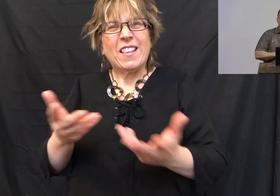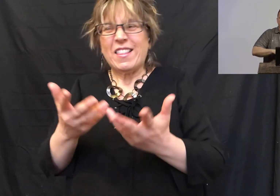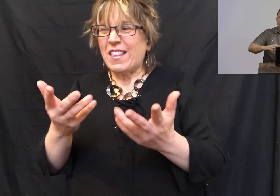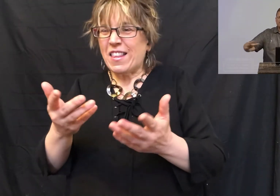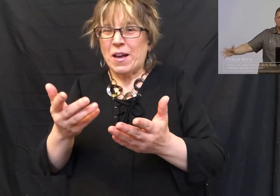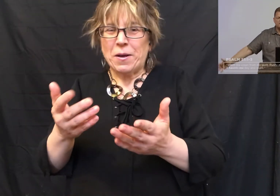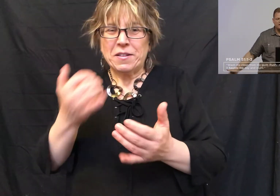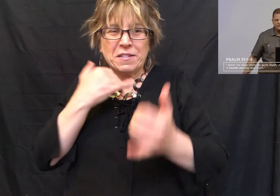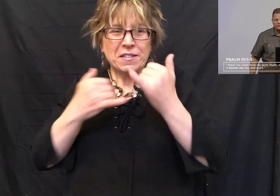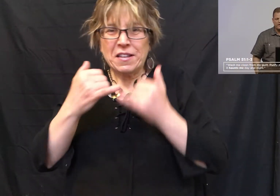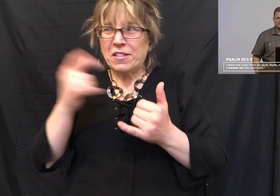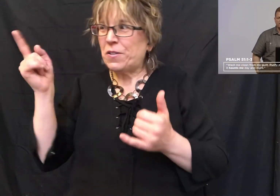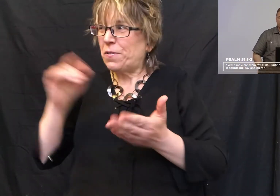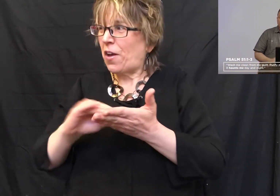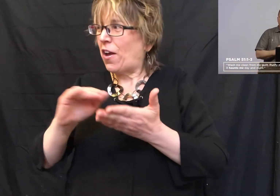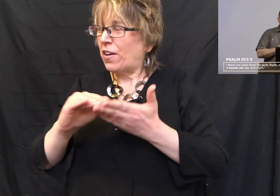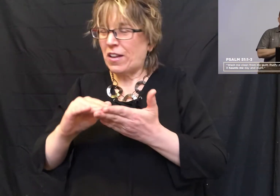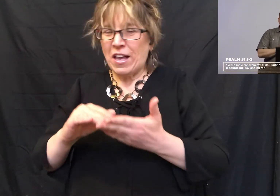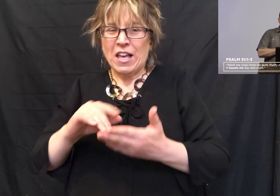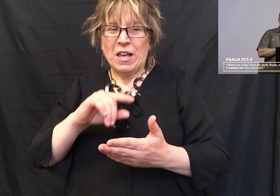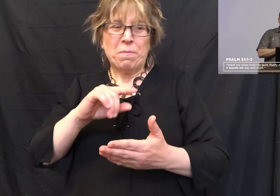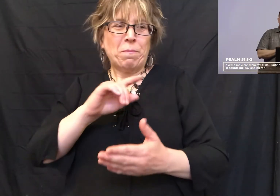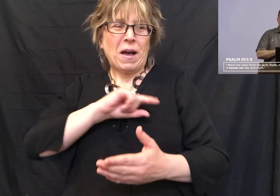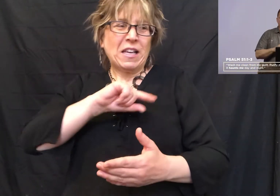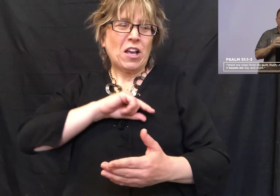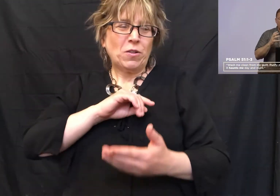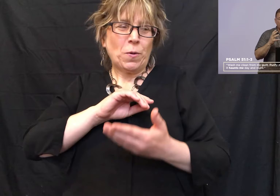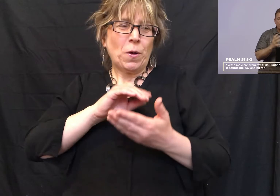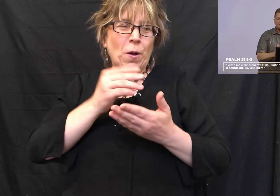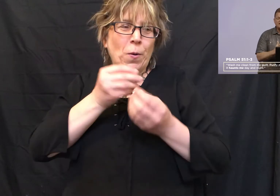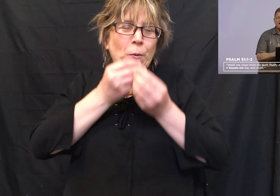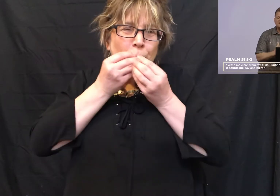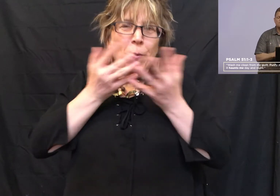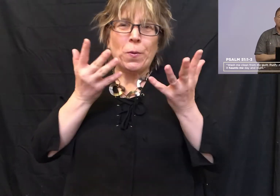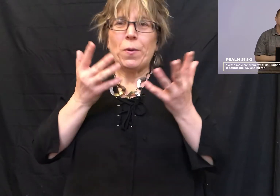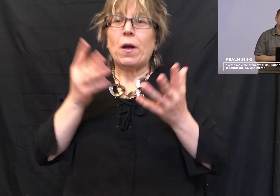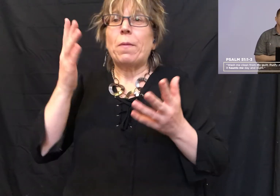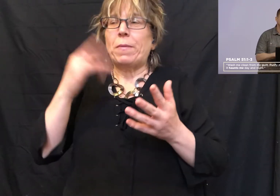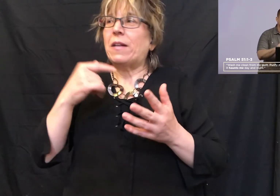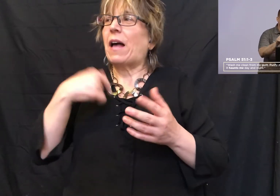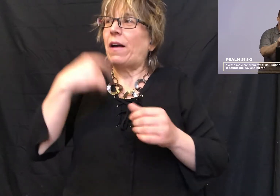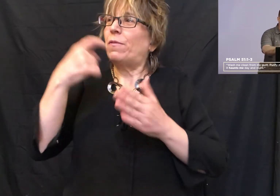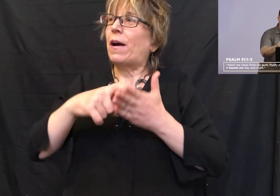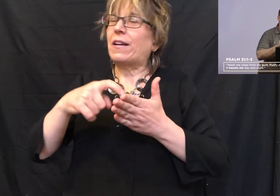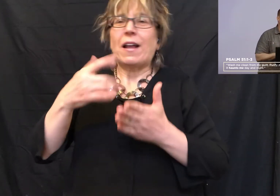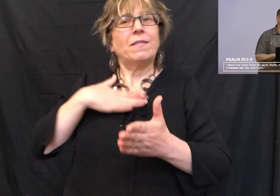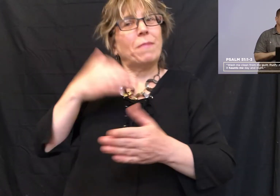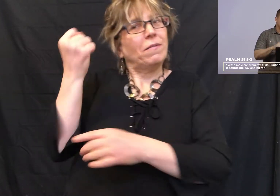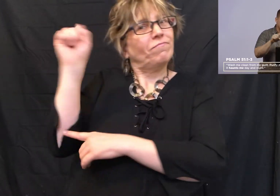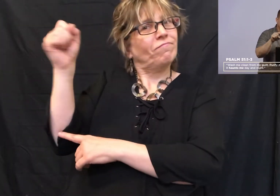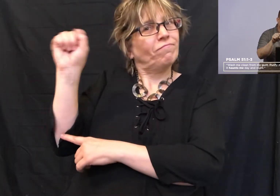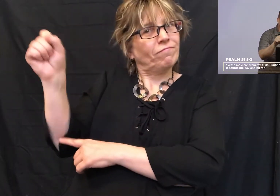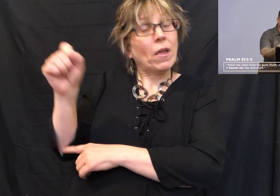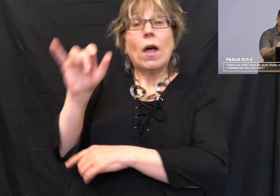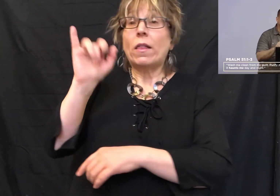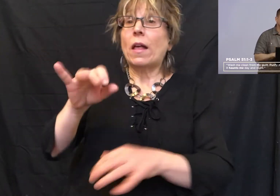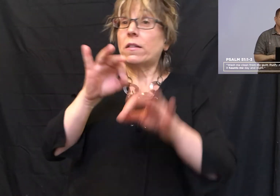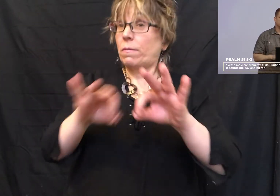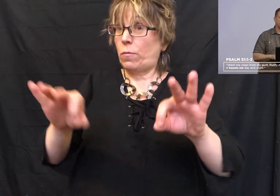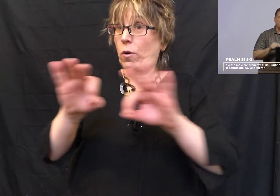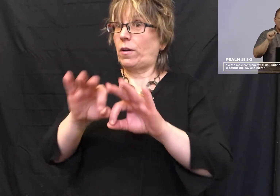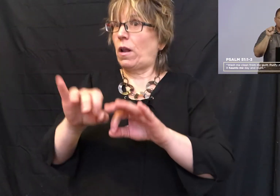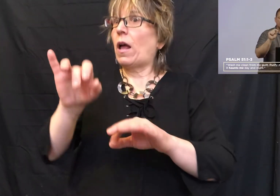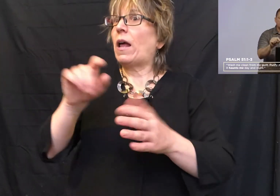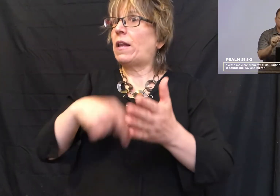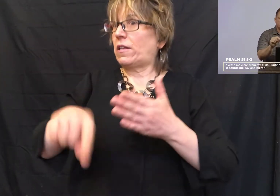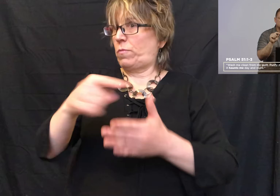of my sin. Wash me clean from my guilt. Purify me from my sin, for I recognize my rebellion." That's important. And we're going to talk more about that next